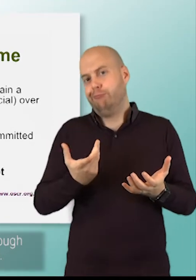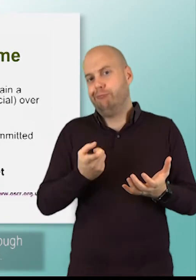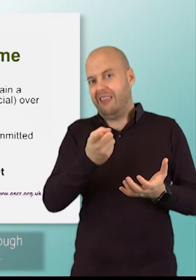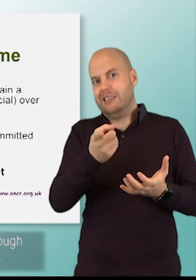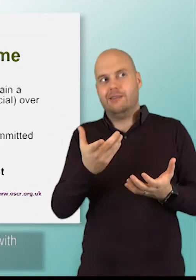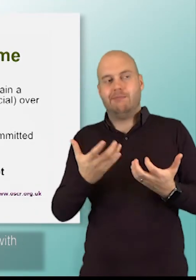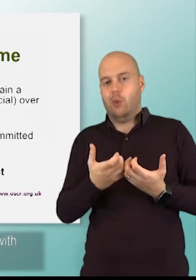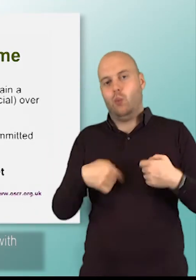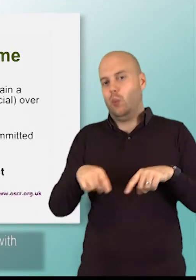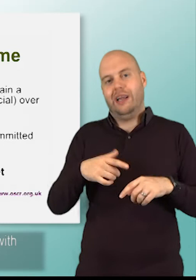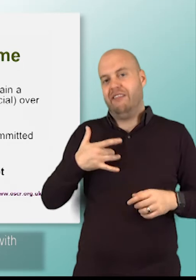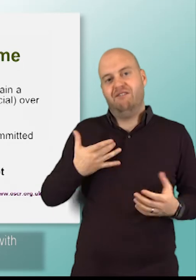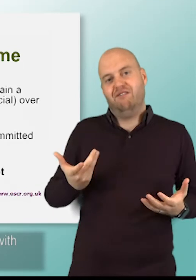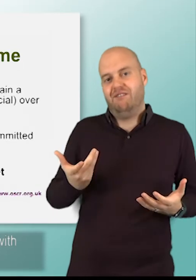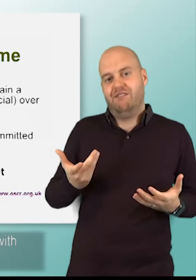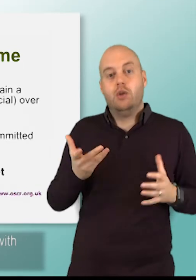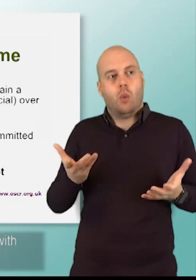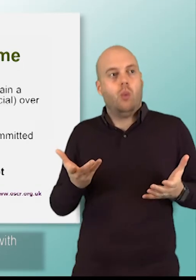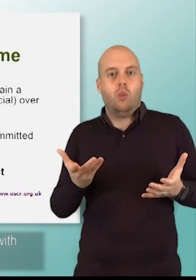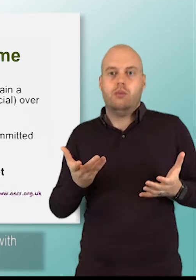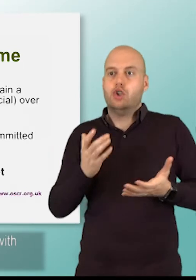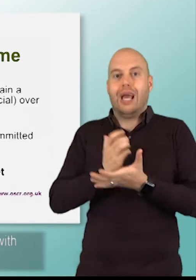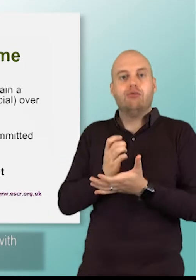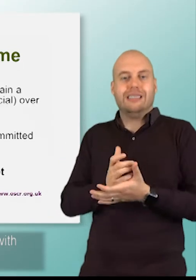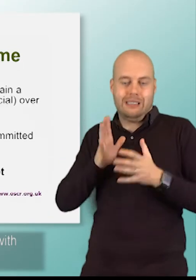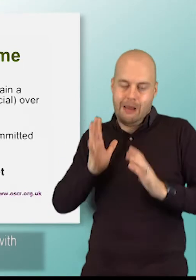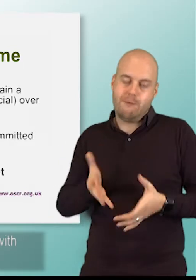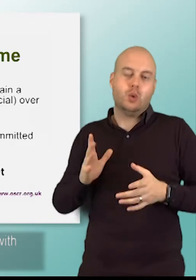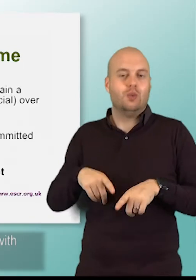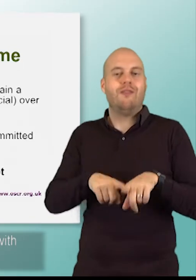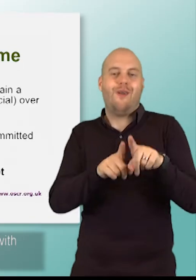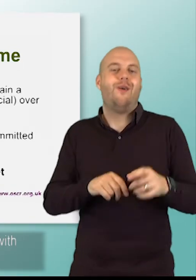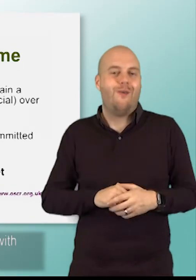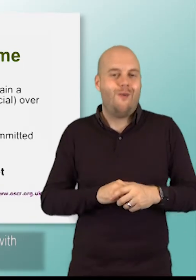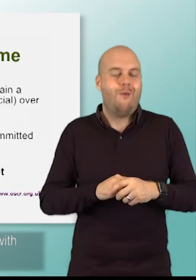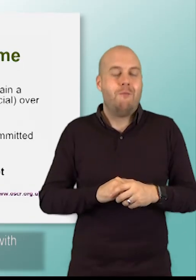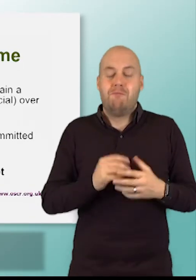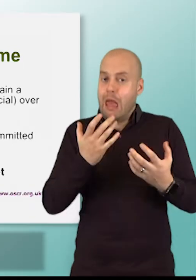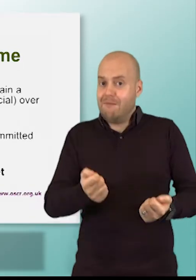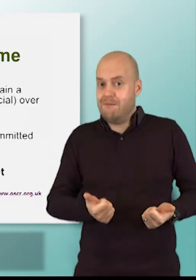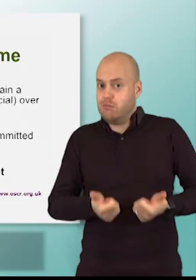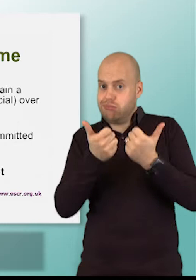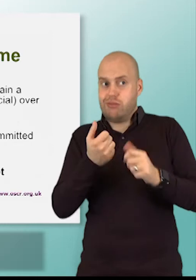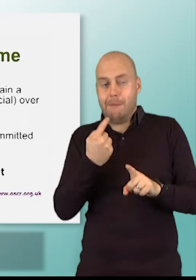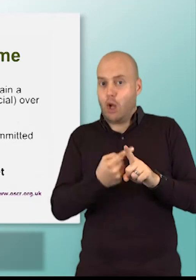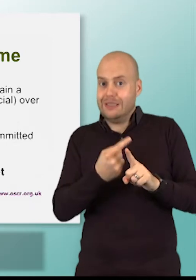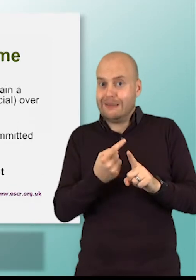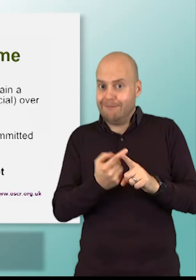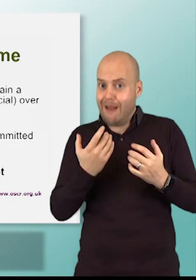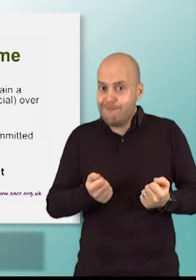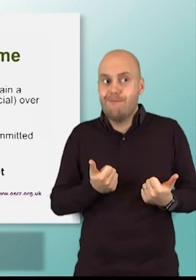live, and therefore it's a reality that charities have to deal with. And there are tremendously positive things that come with all of that, but there are